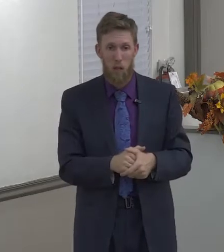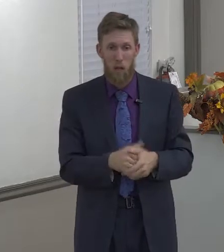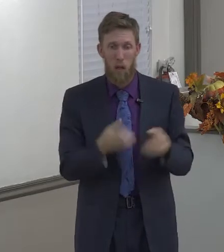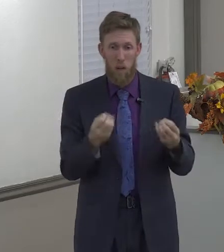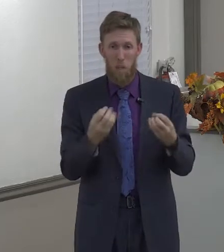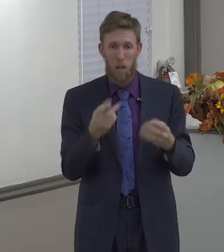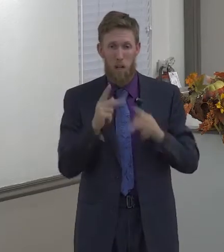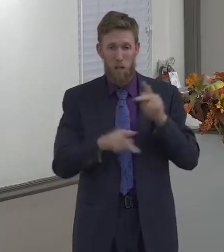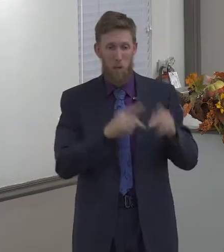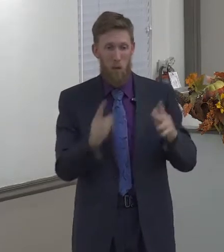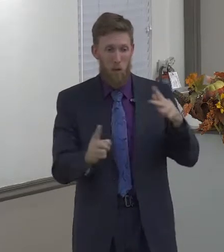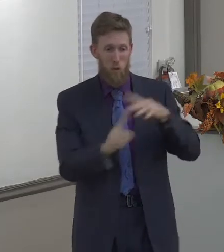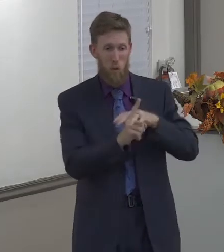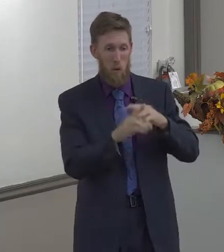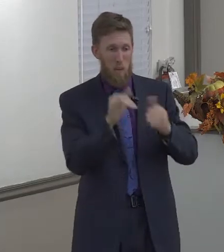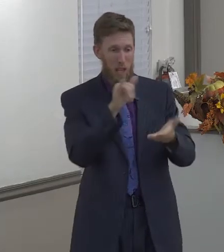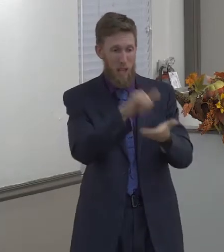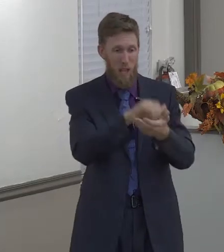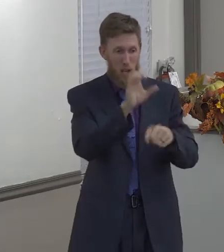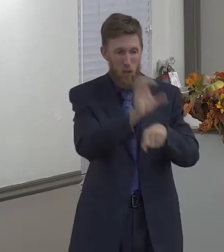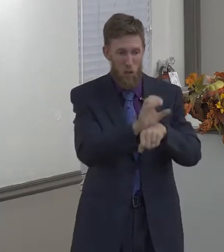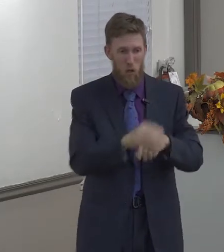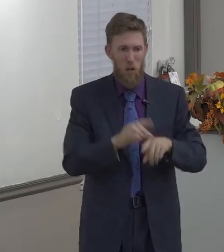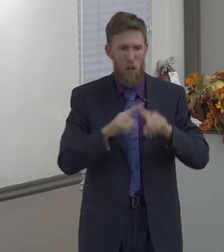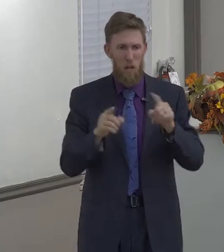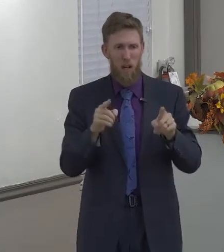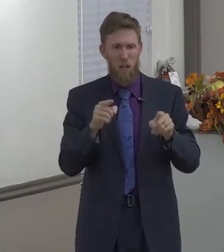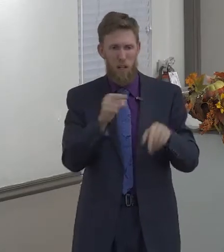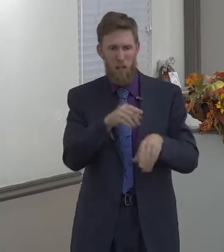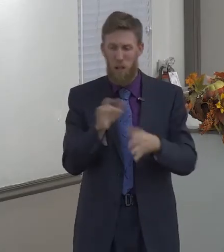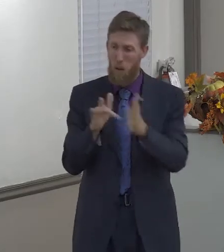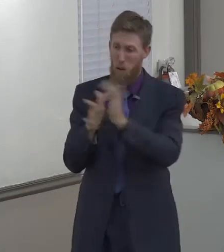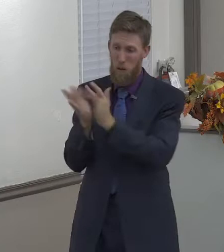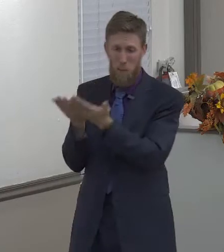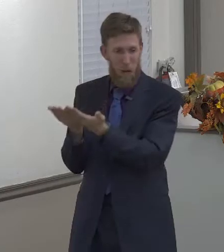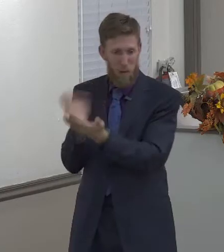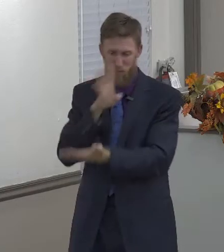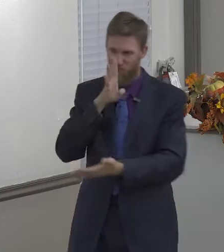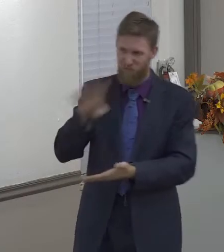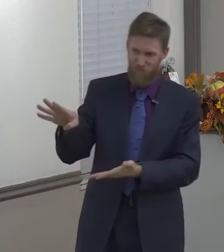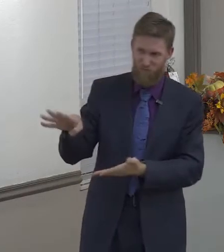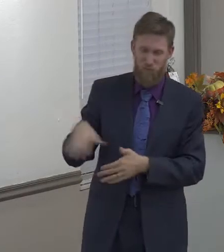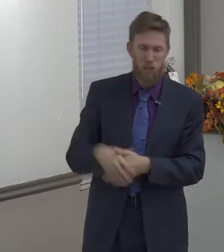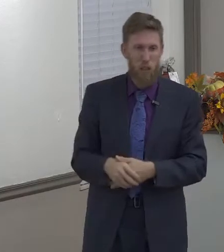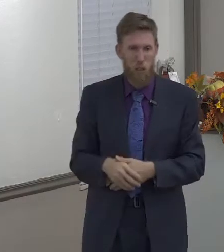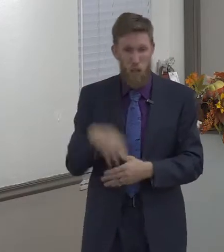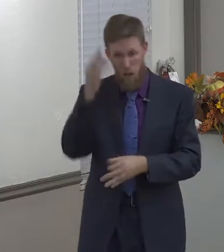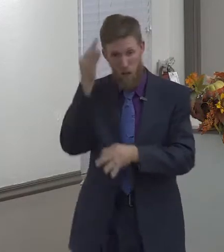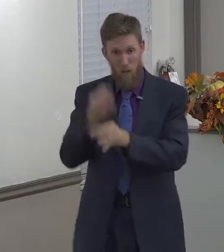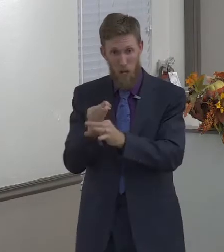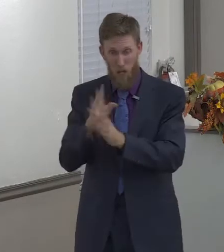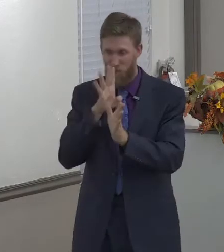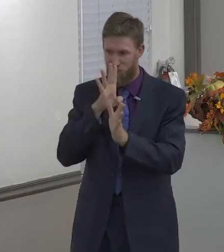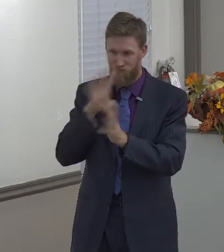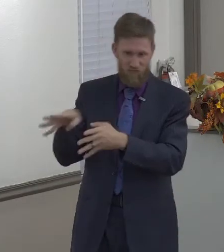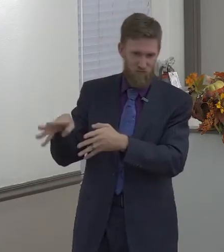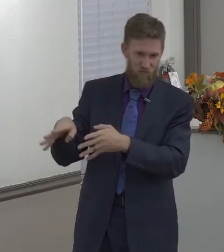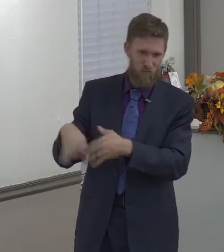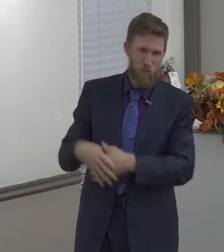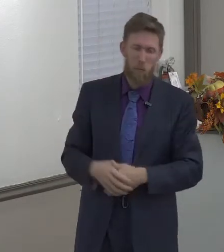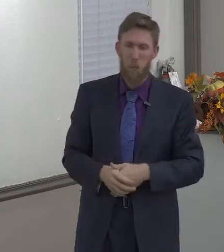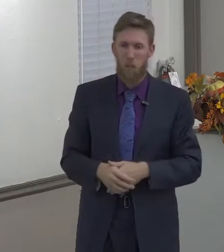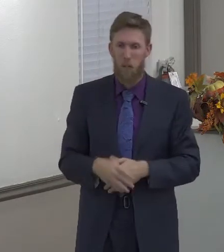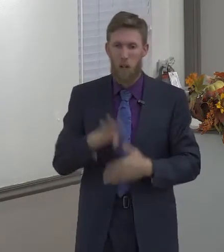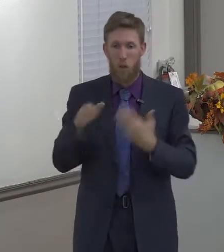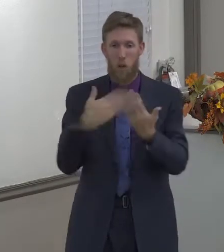the faith that the Bible says we're to hold to the traditions of our fathers. They've abandoned all of those things. They've compromised,